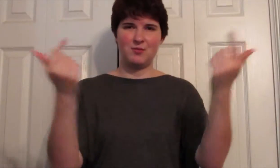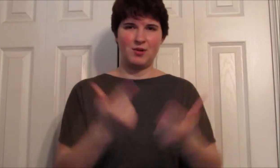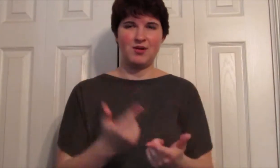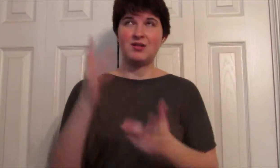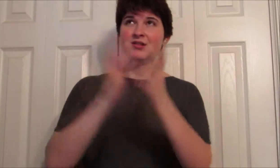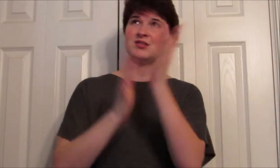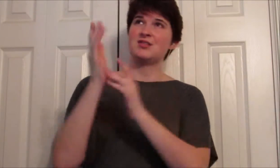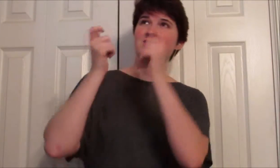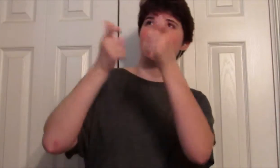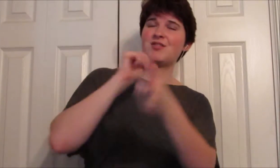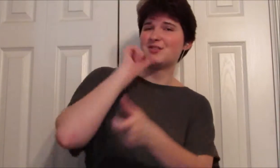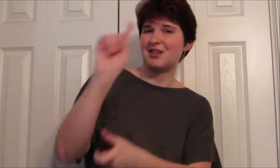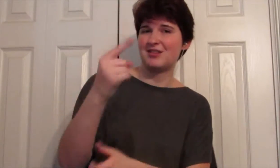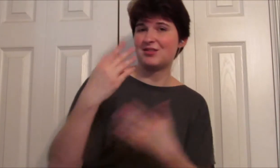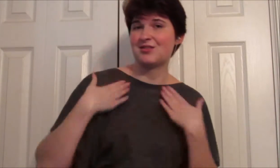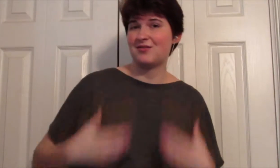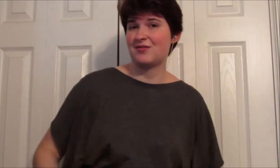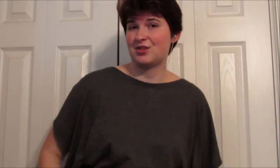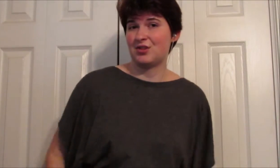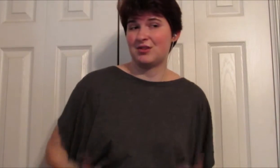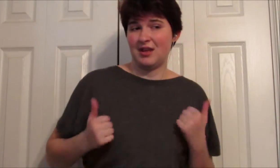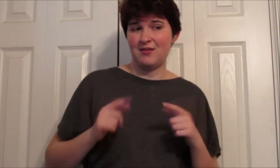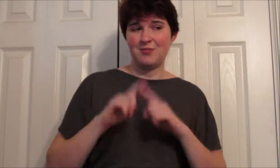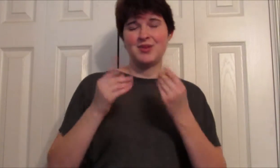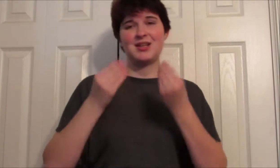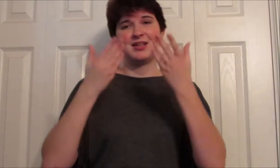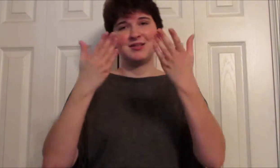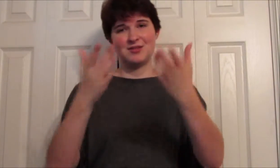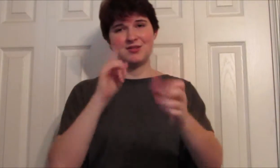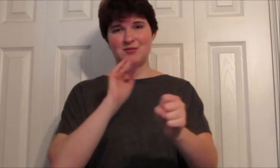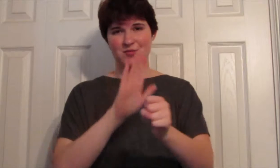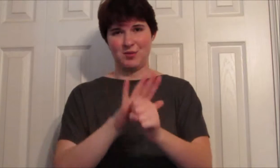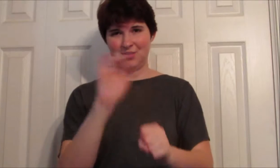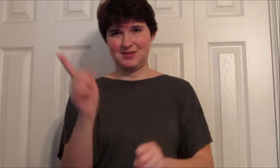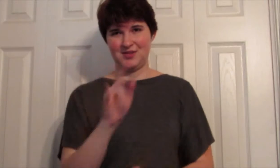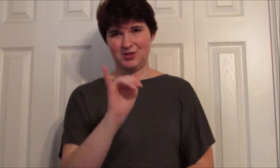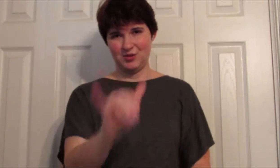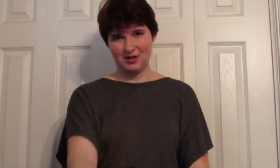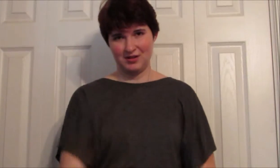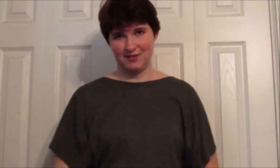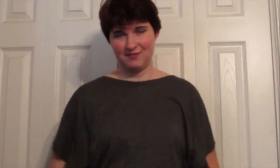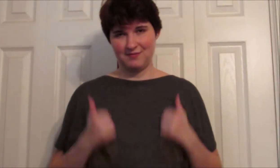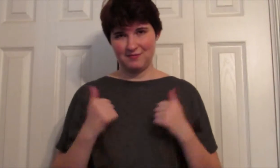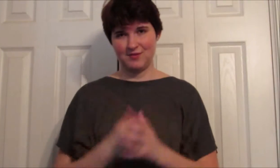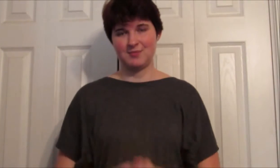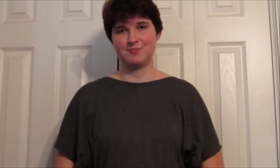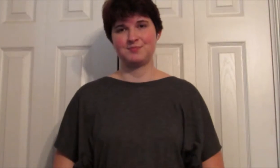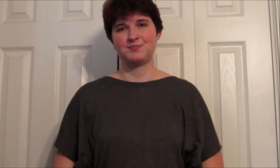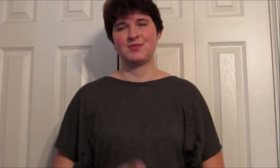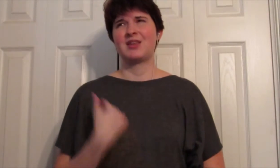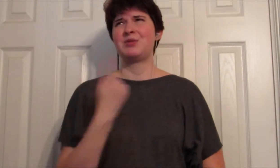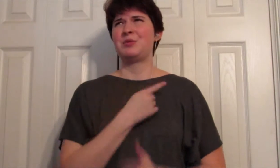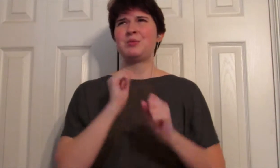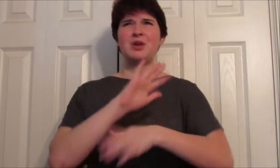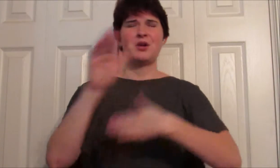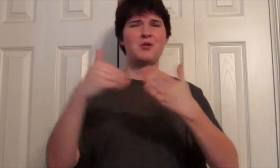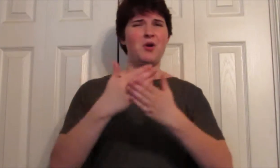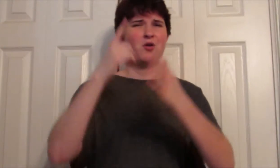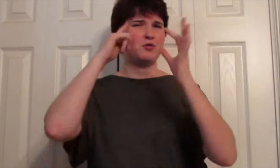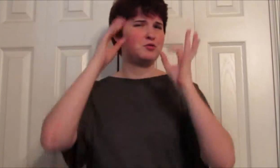life, but he brings us the promise of eternal life. Because we can all choose to